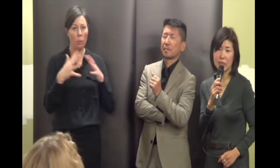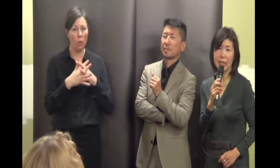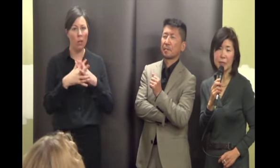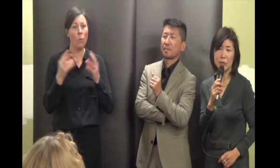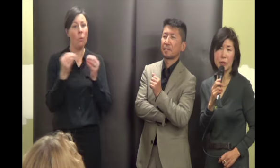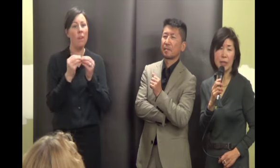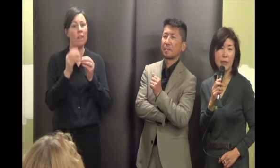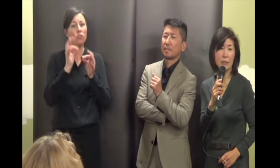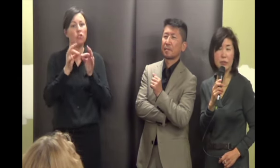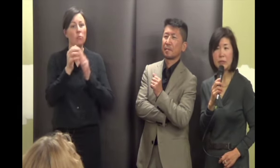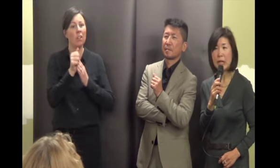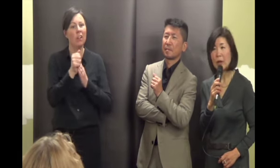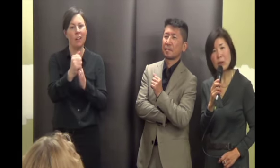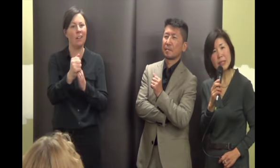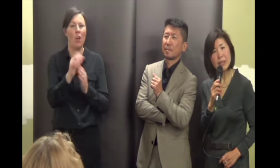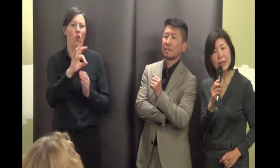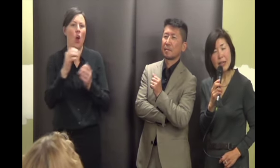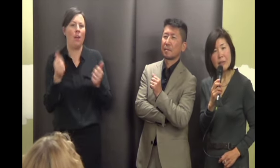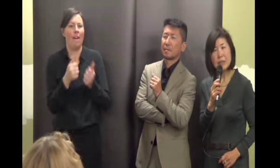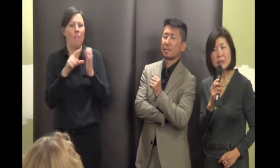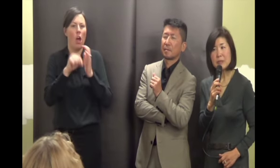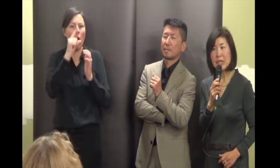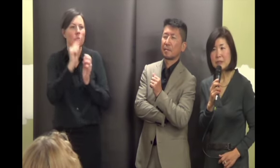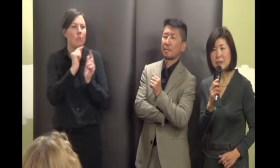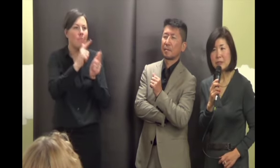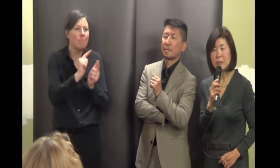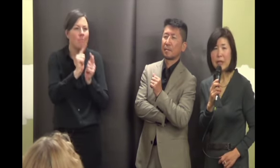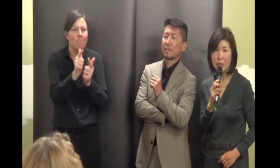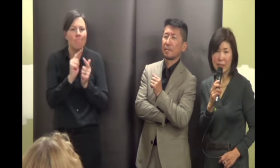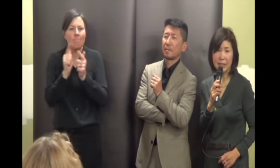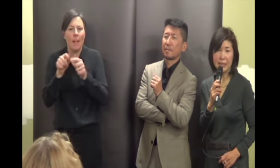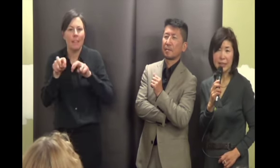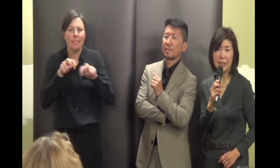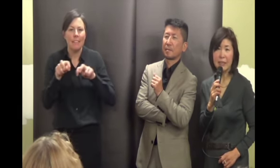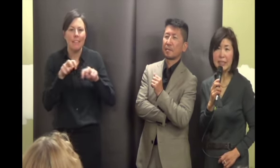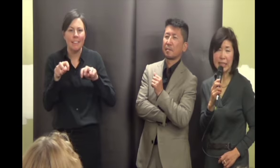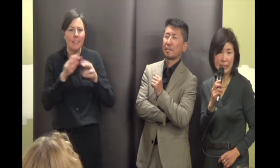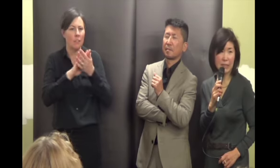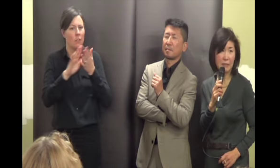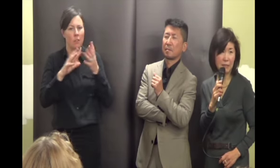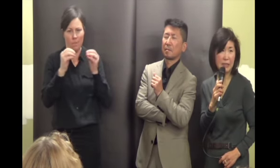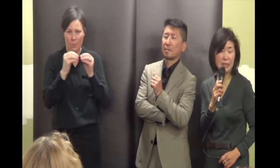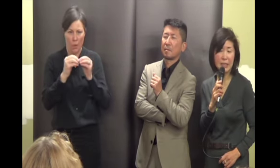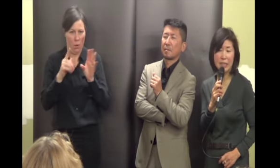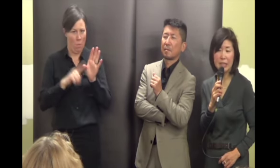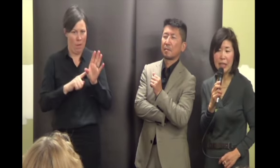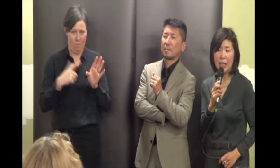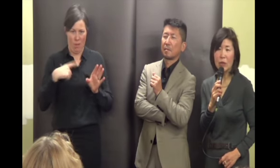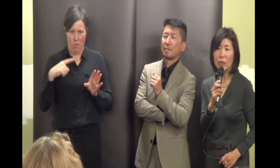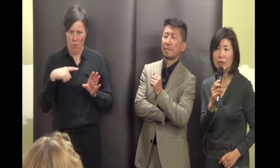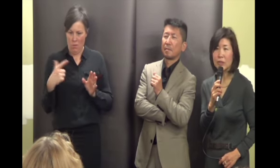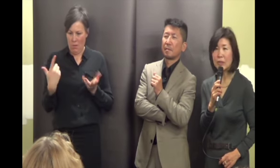utilize those time to do our hobby, because we have to prioritize our necessity first, such